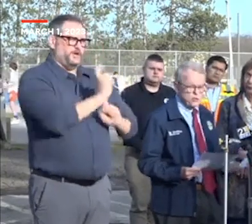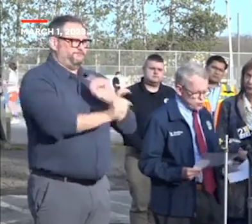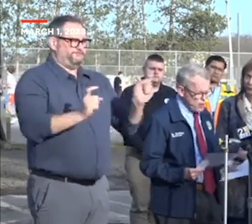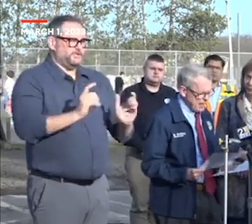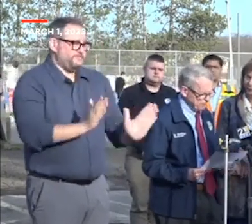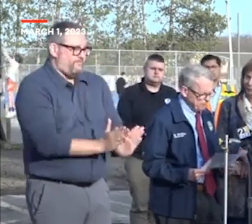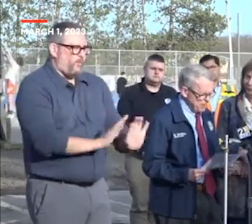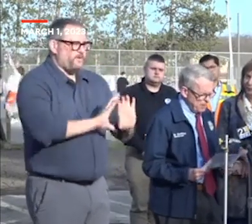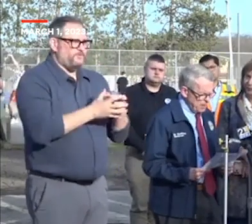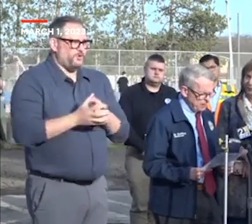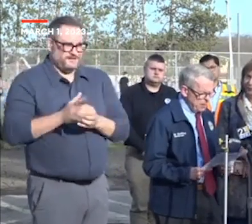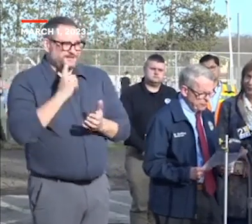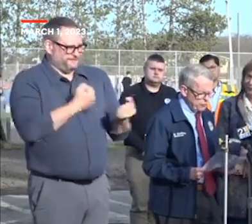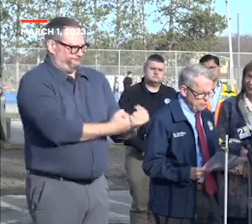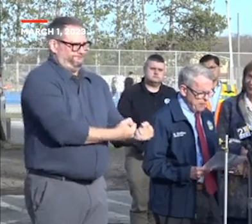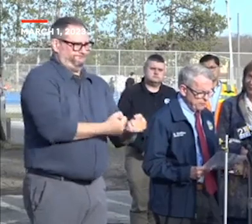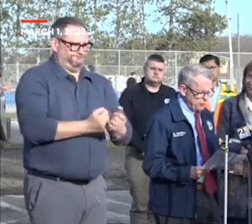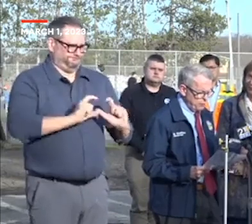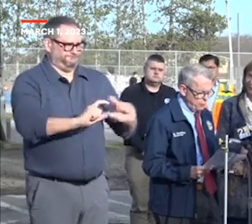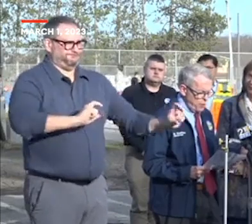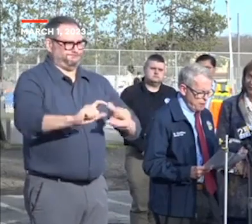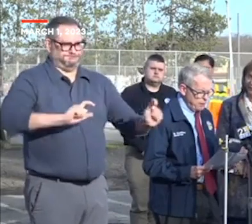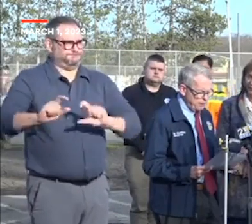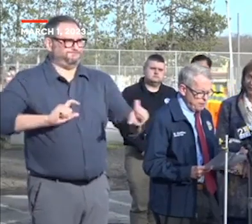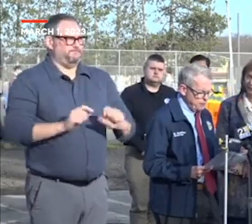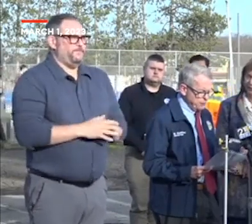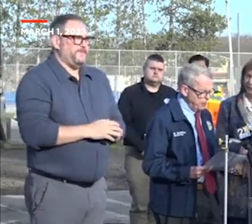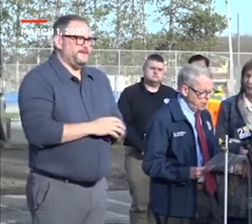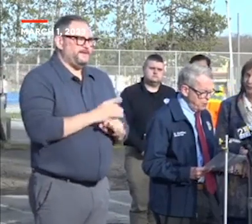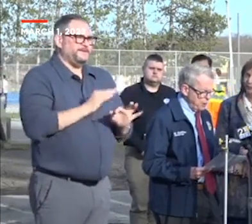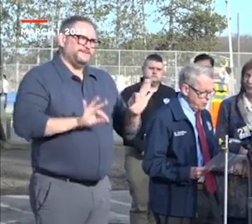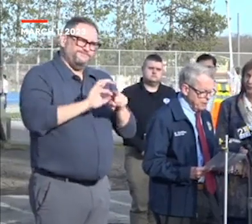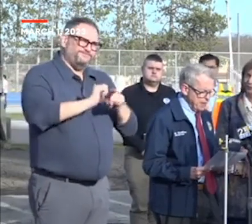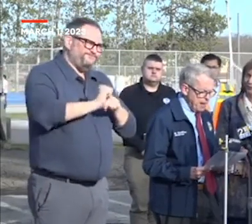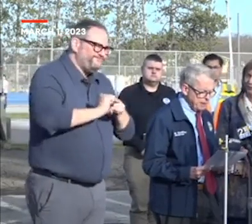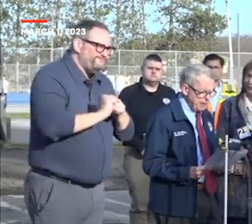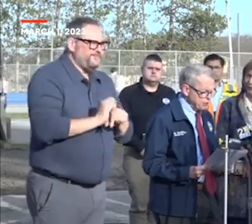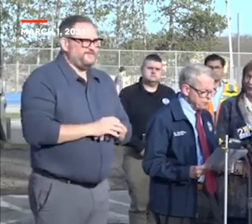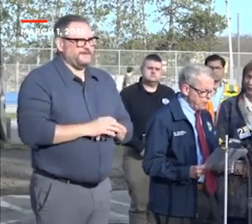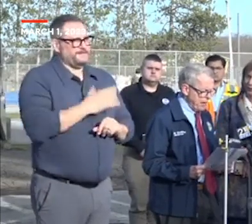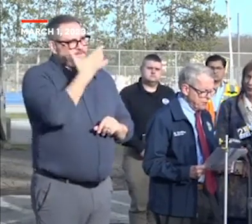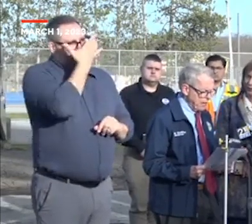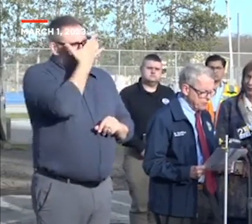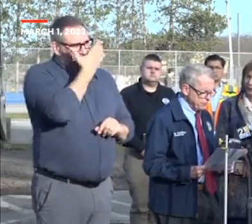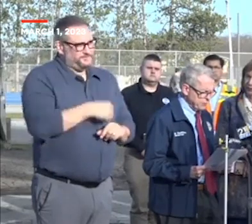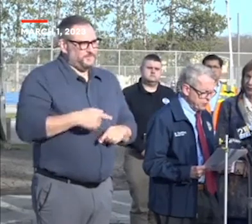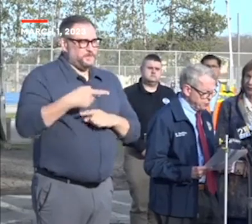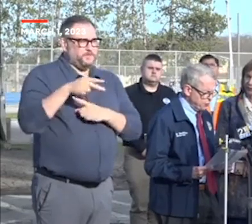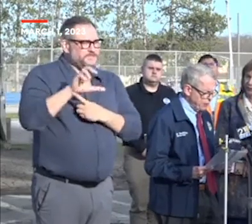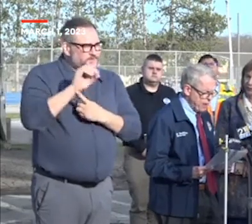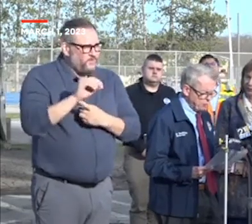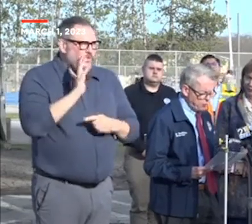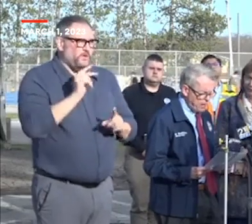important training. Today through May 31, PUCO will be taking applications for their annual hazardous